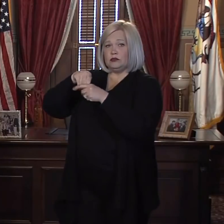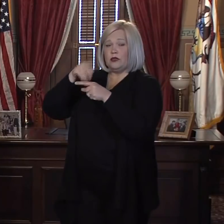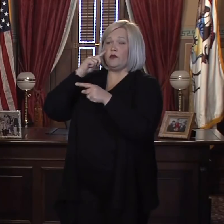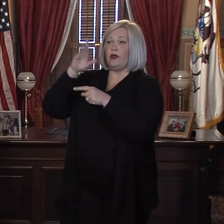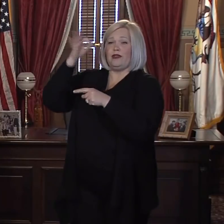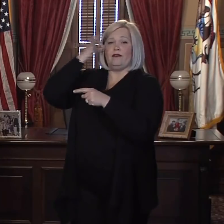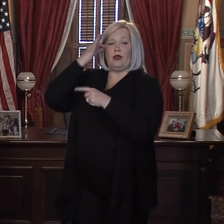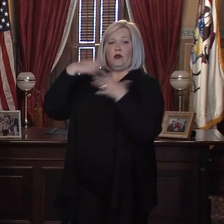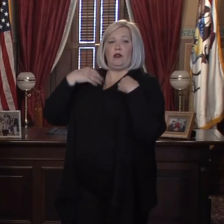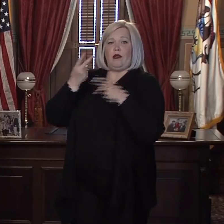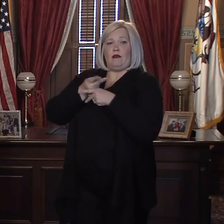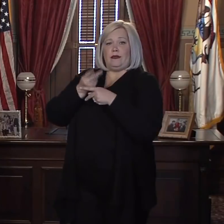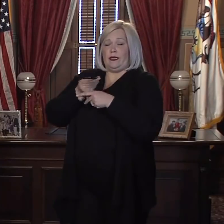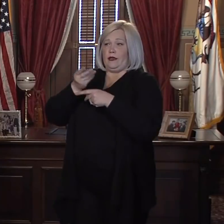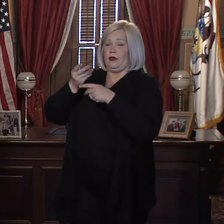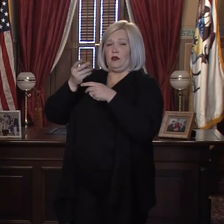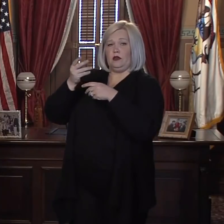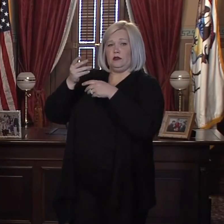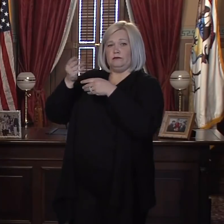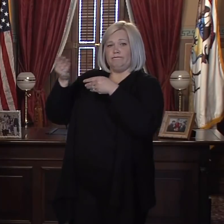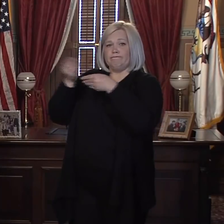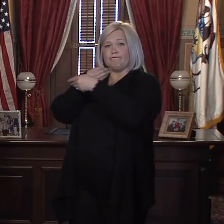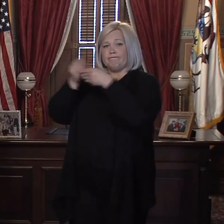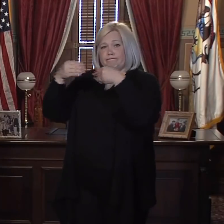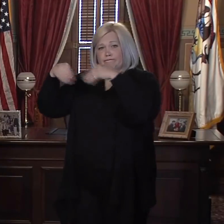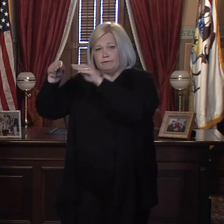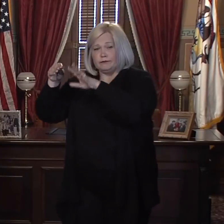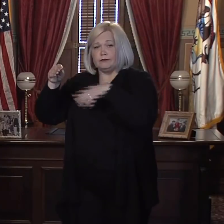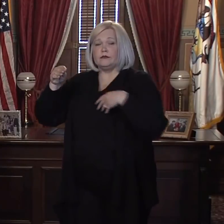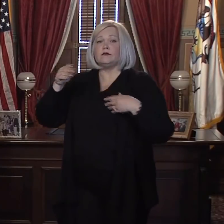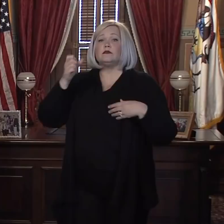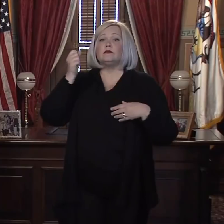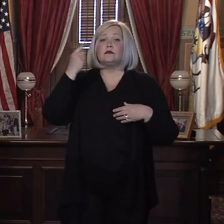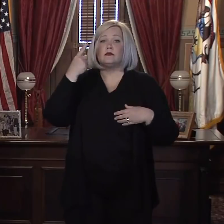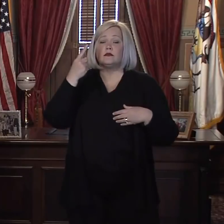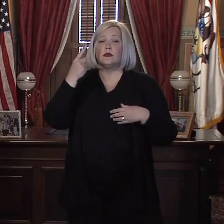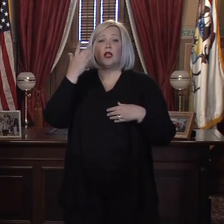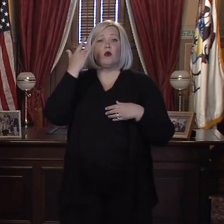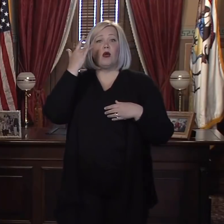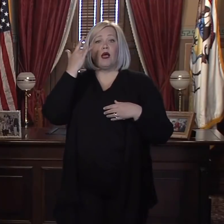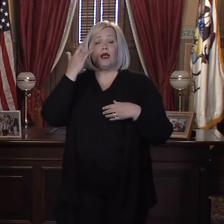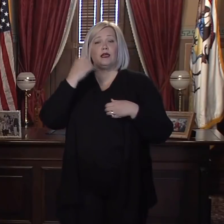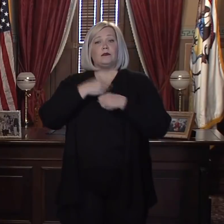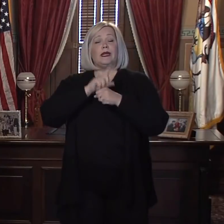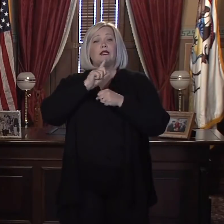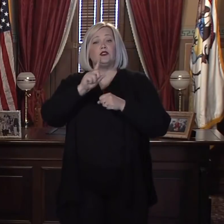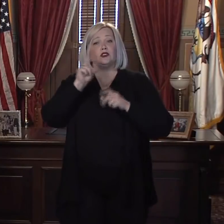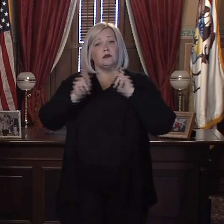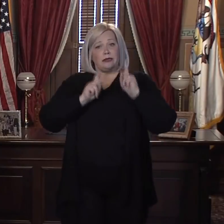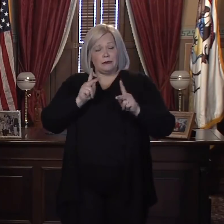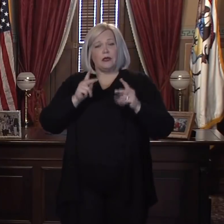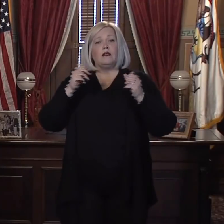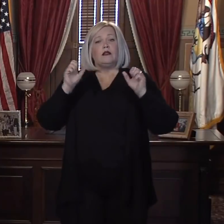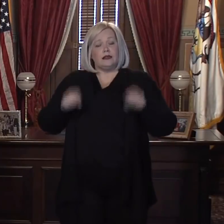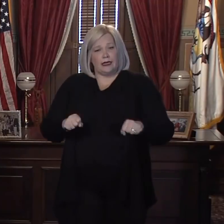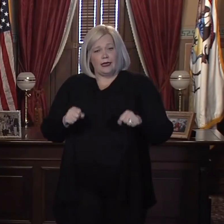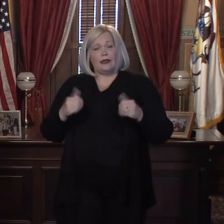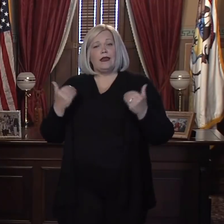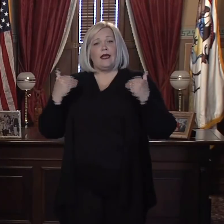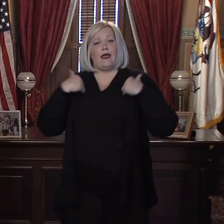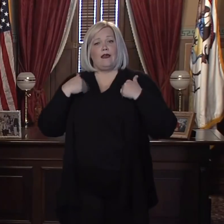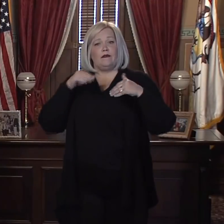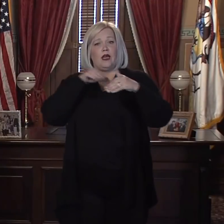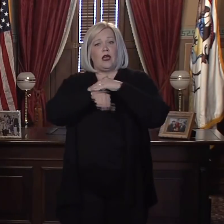care exchange. It is essential that we remove barriers as quickly as possible to ensure that more Michiganders